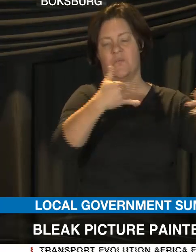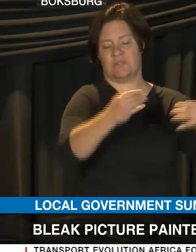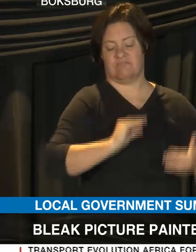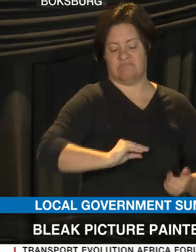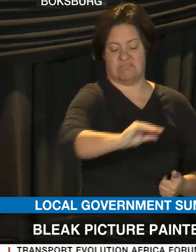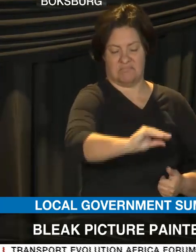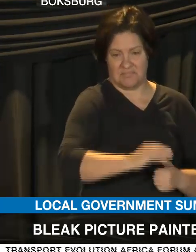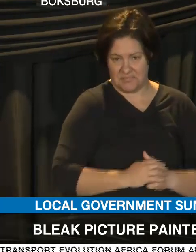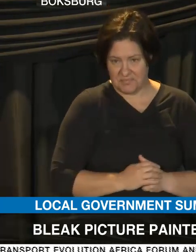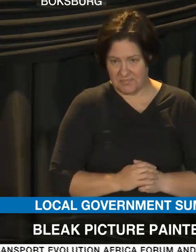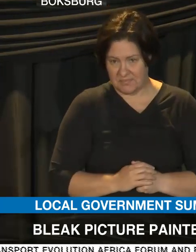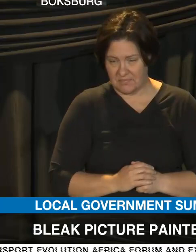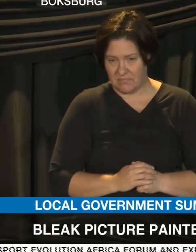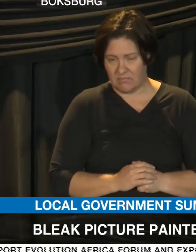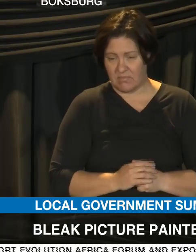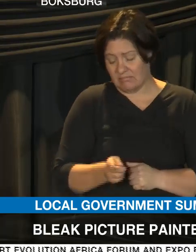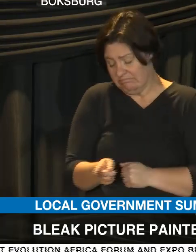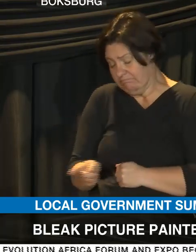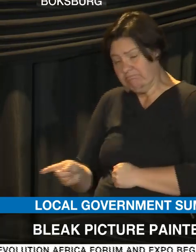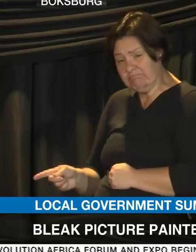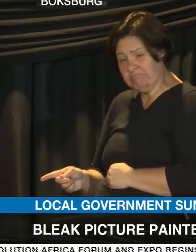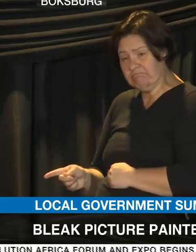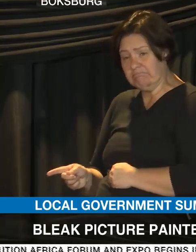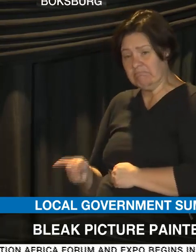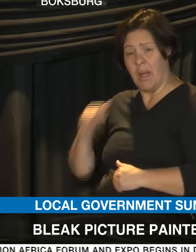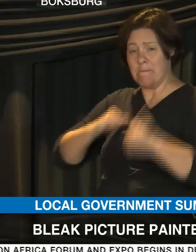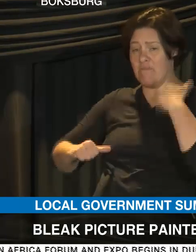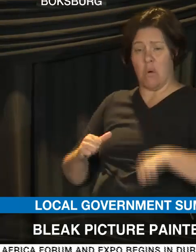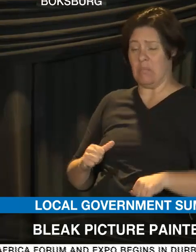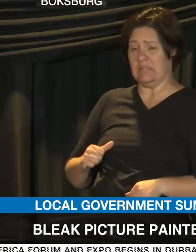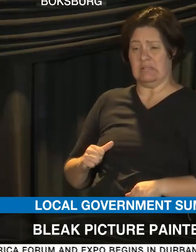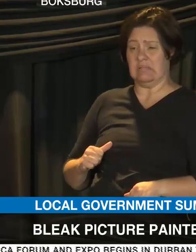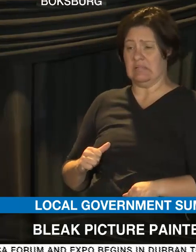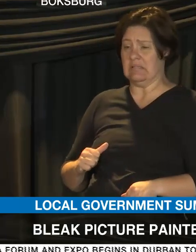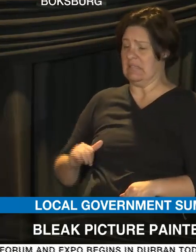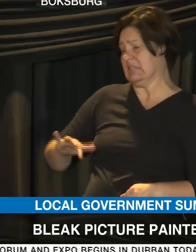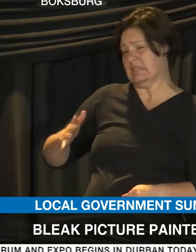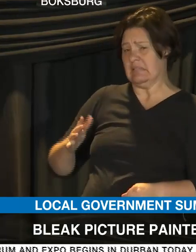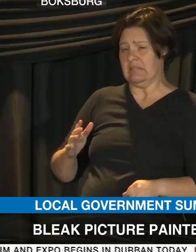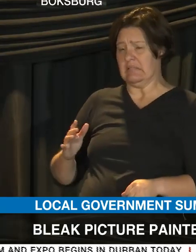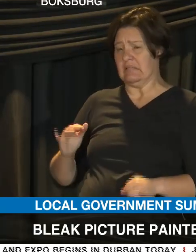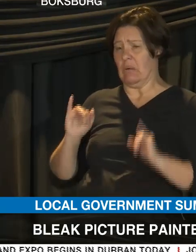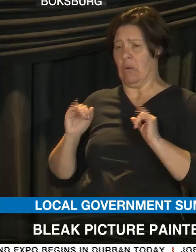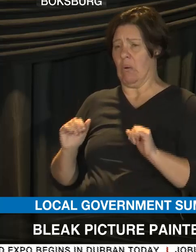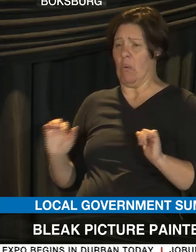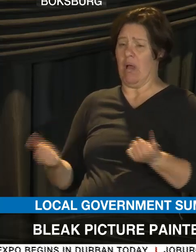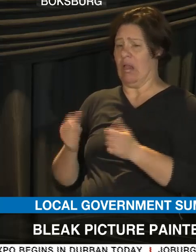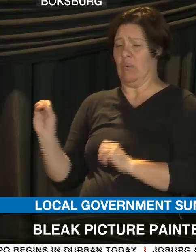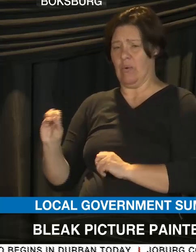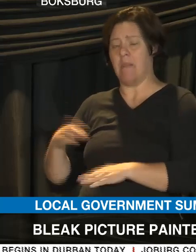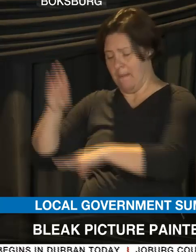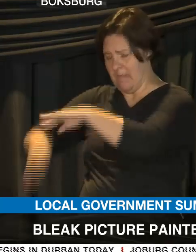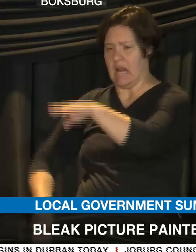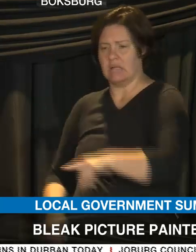suggested that, and those who have not performed well should not only get nothing, but should also be penalized. She